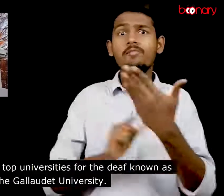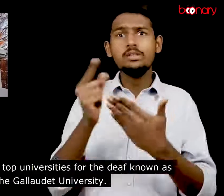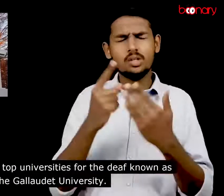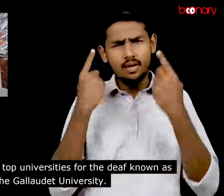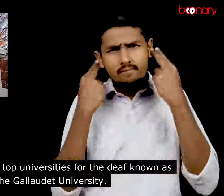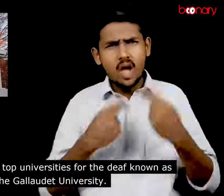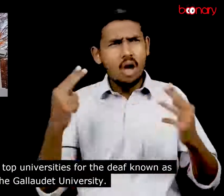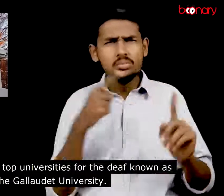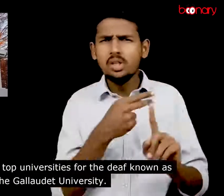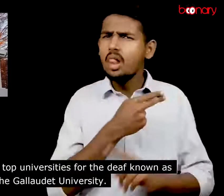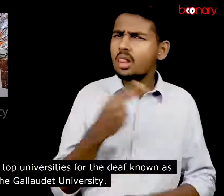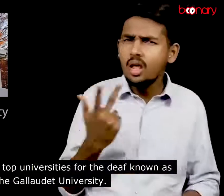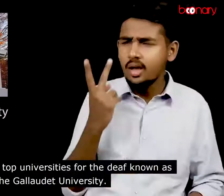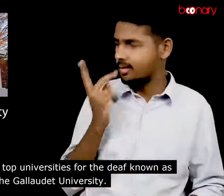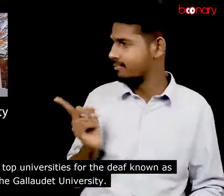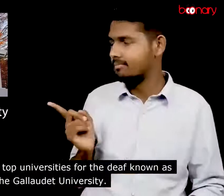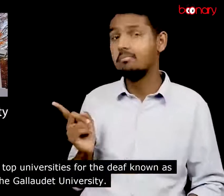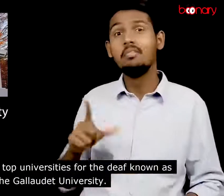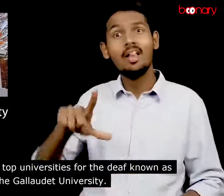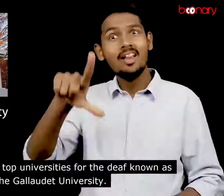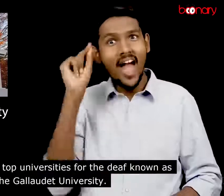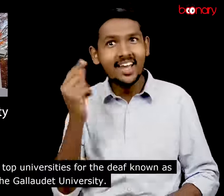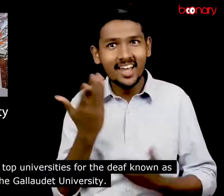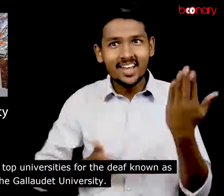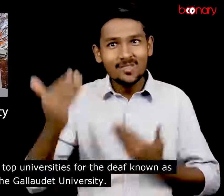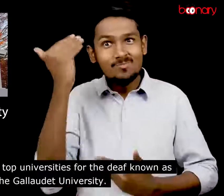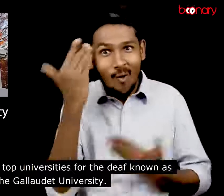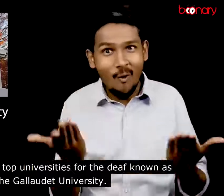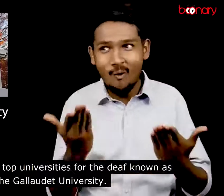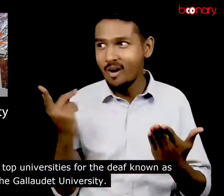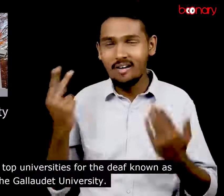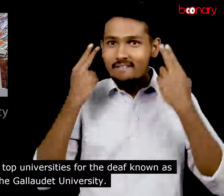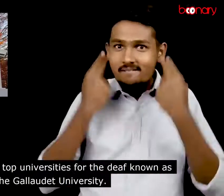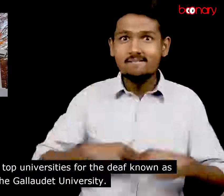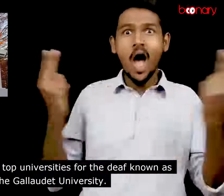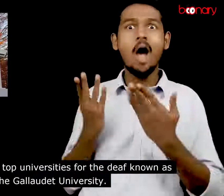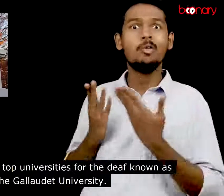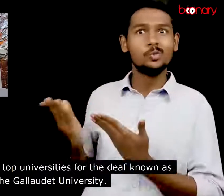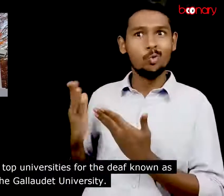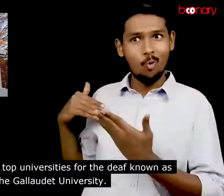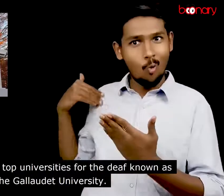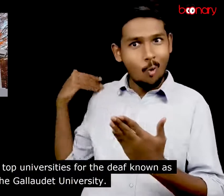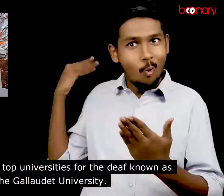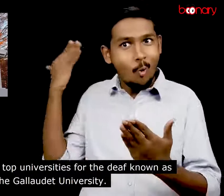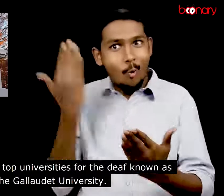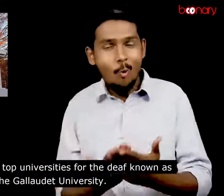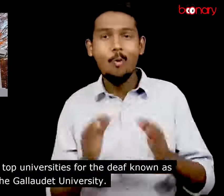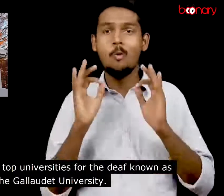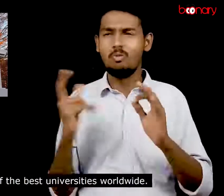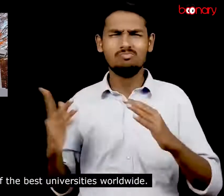is one of the top universities for the deaf, known as the Gallaudet University. It